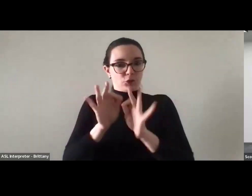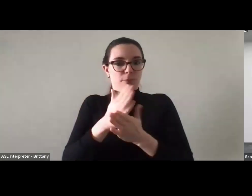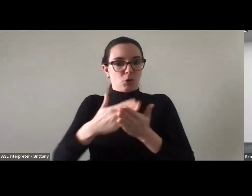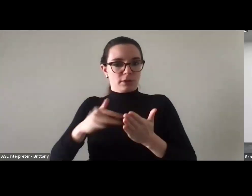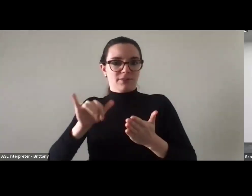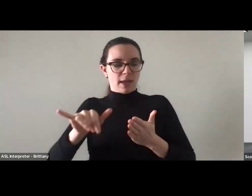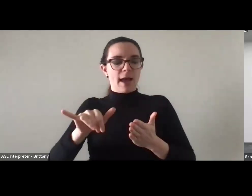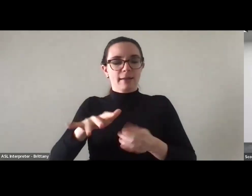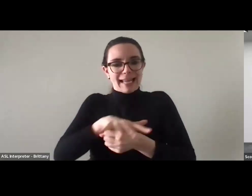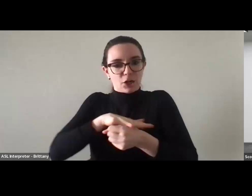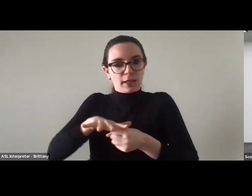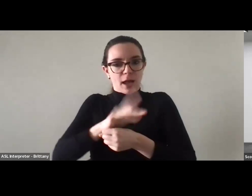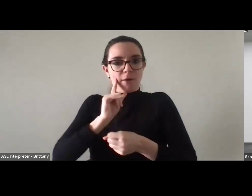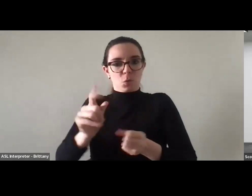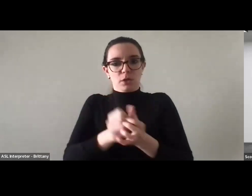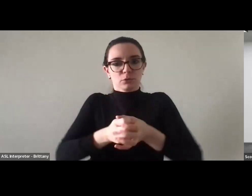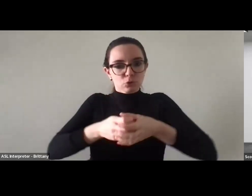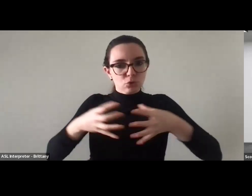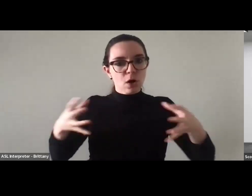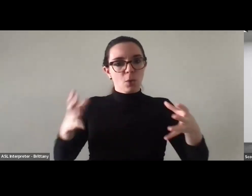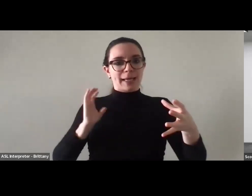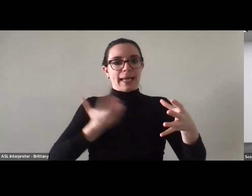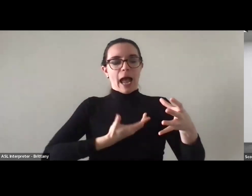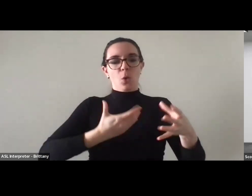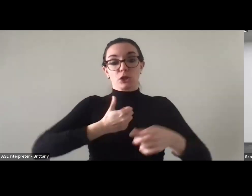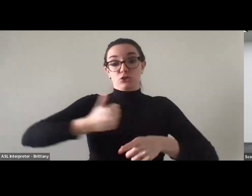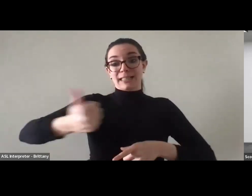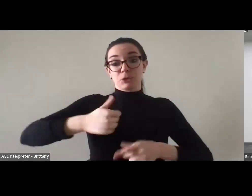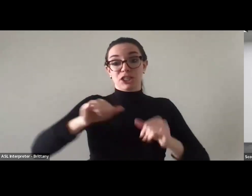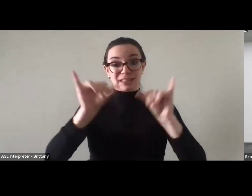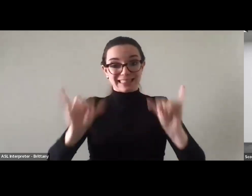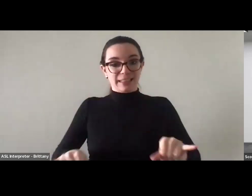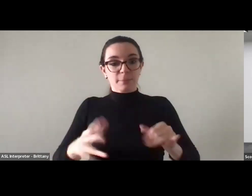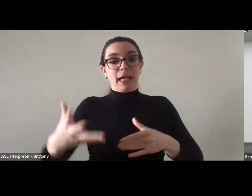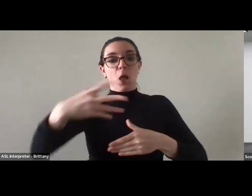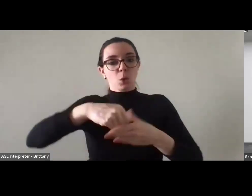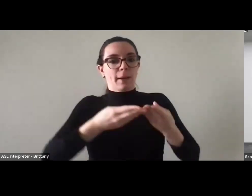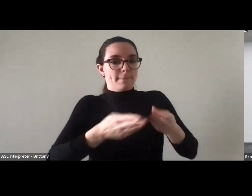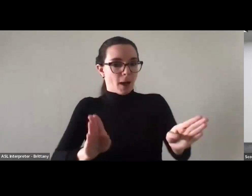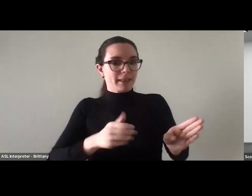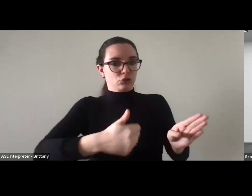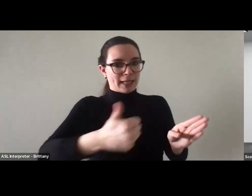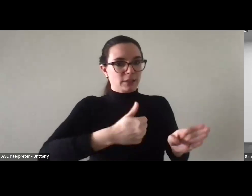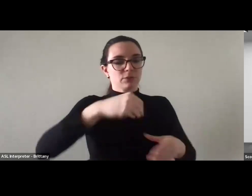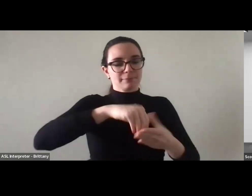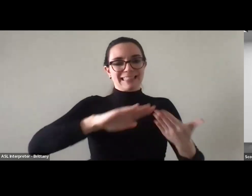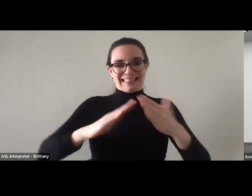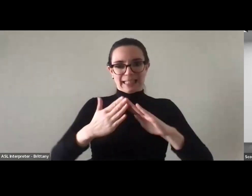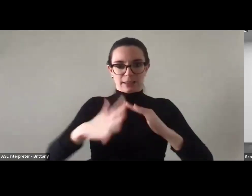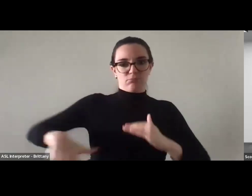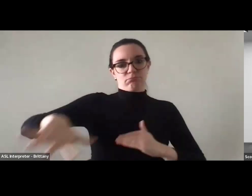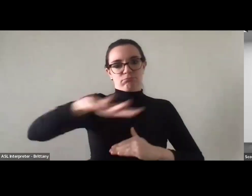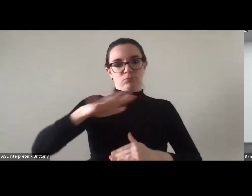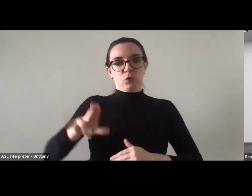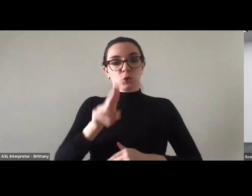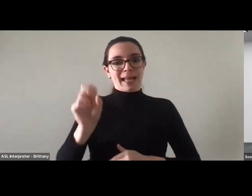for growing our transportation systems, including public transit across cities in the United States, where